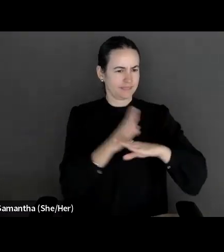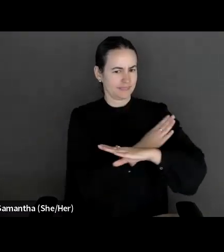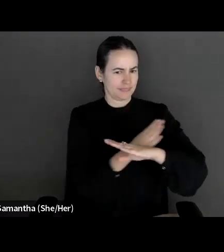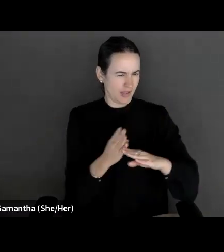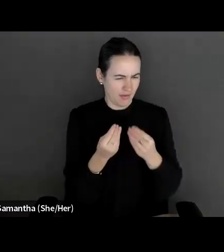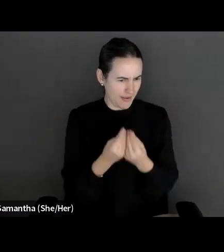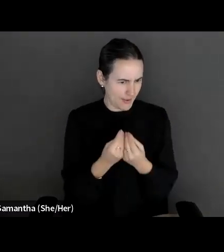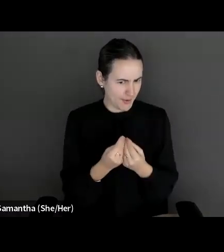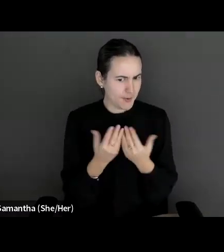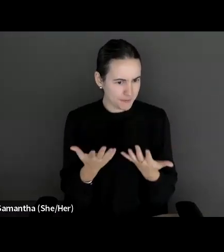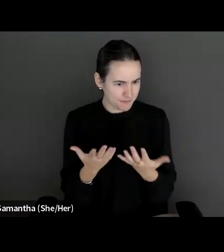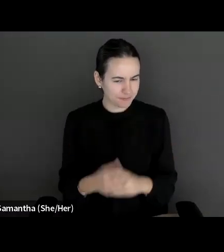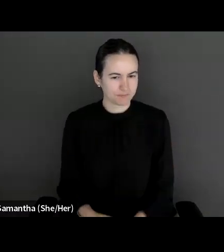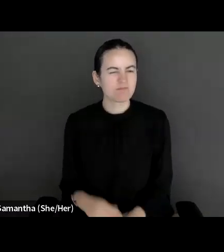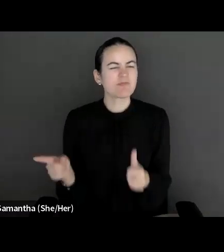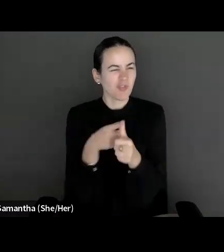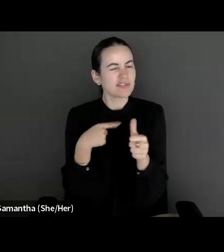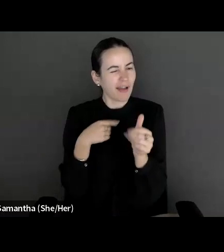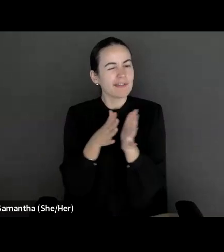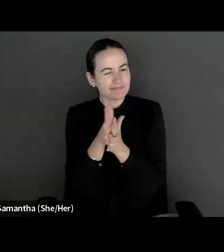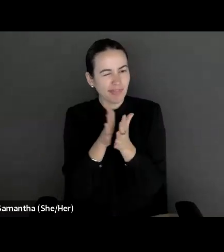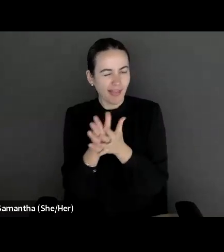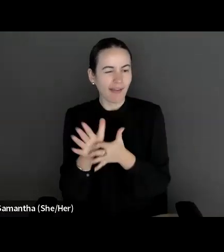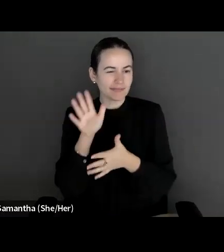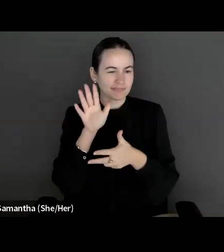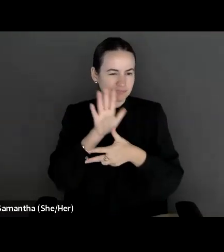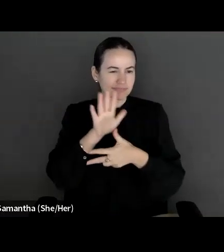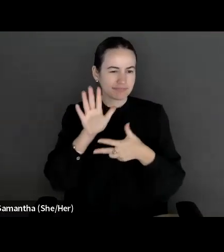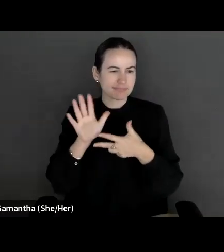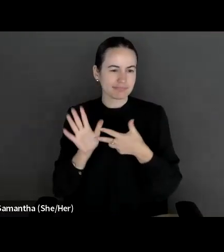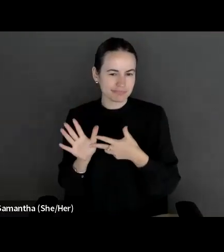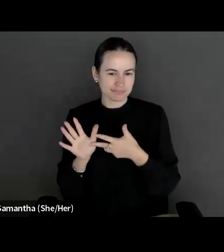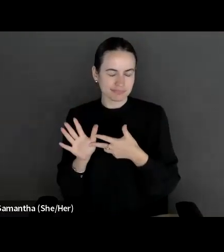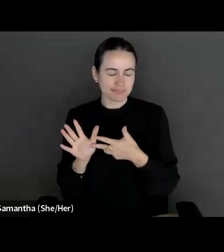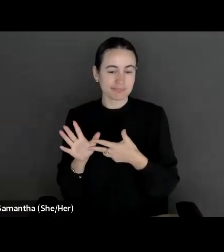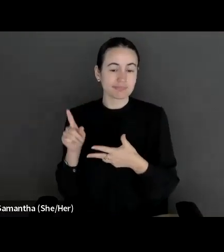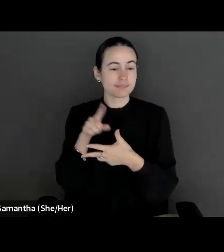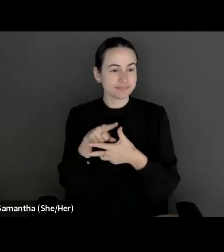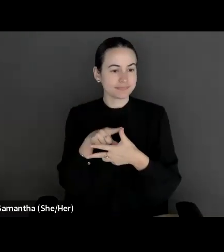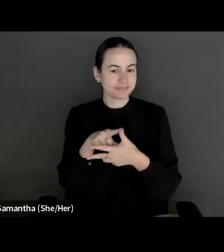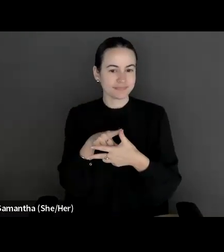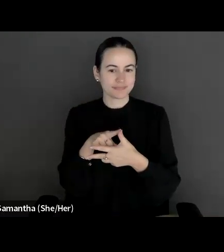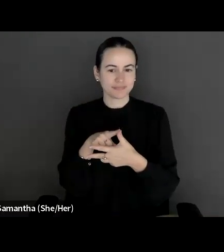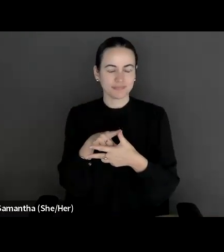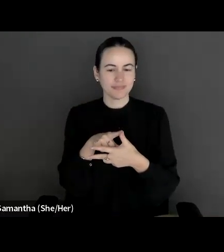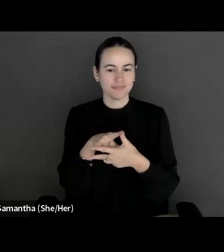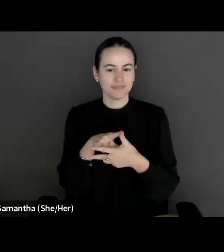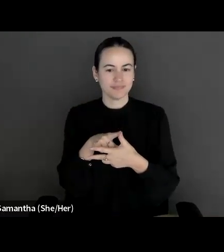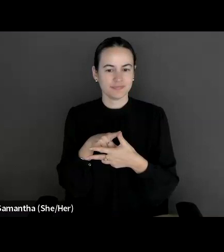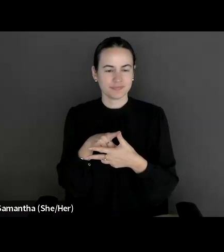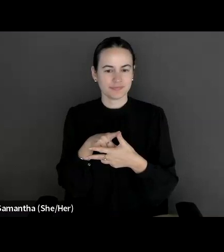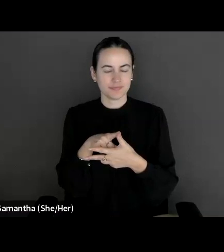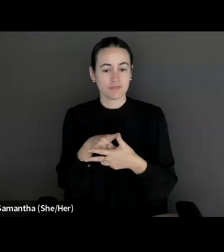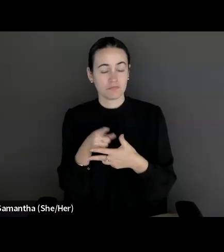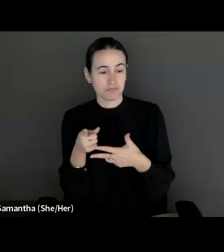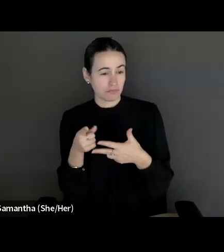going through these three considerations. So score generalizability relates to the degree to which a score can be generalized